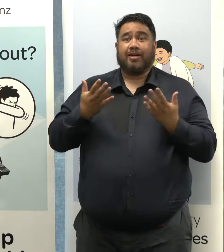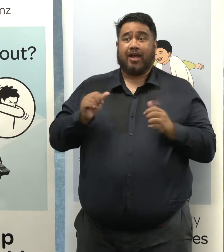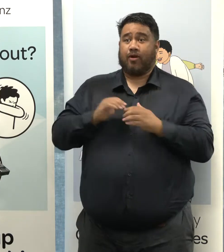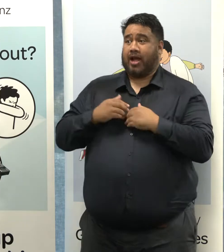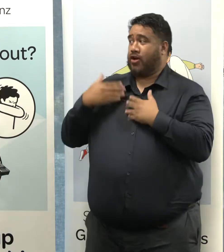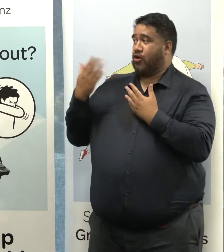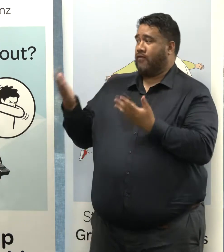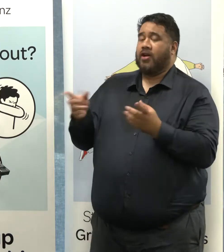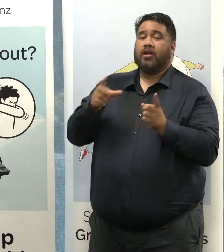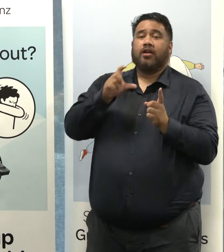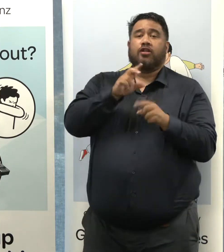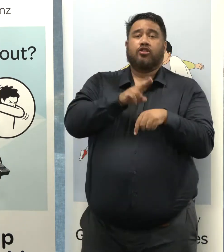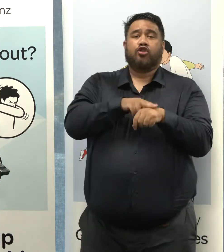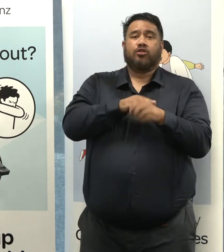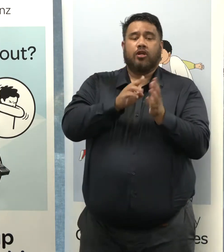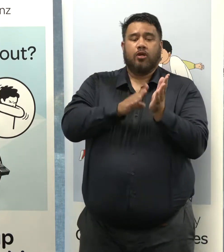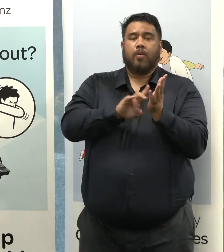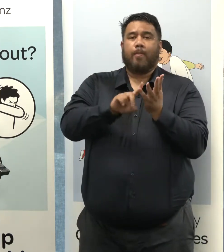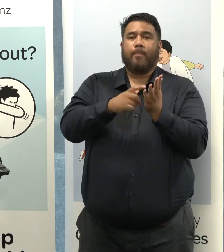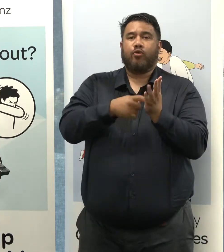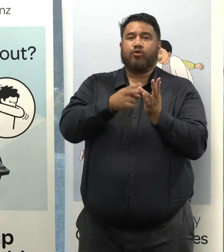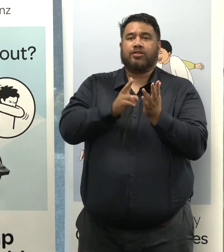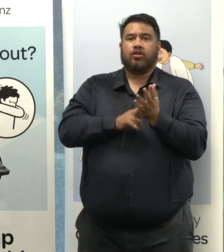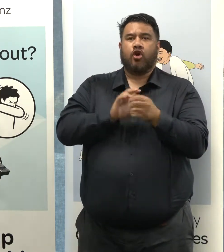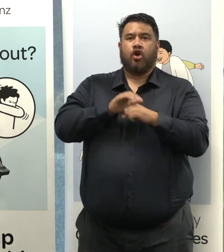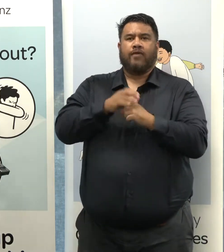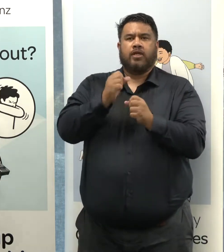to give us an update from primary care. Kia ora.